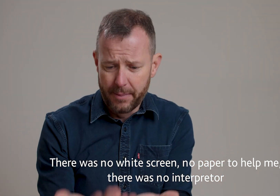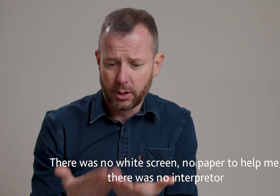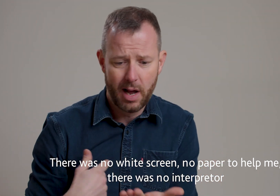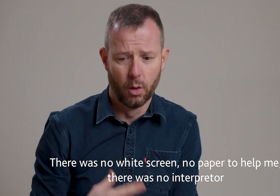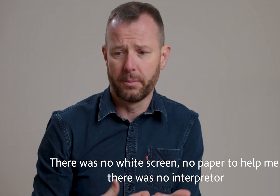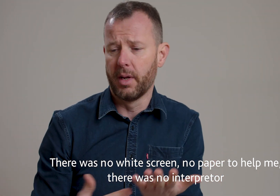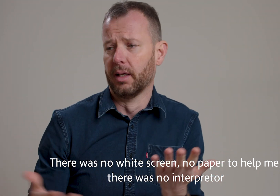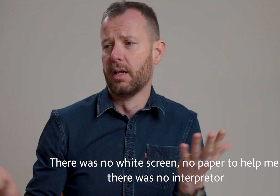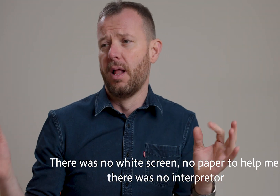to hold, no.